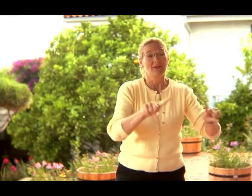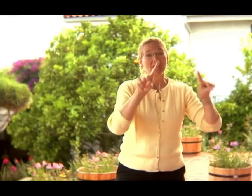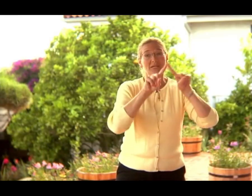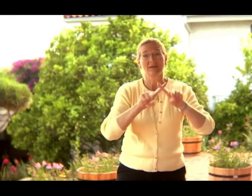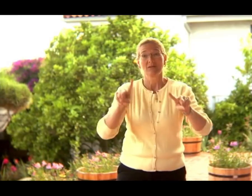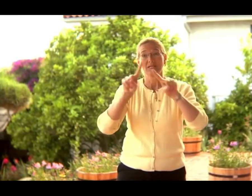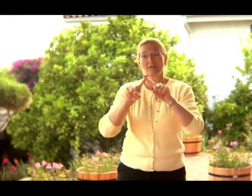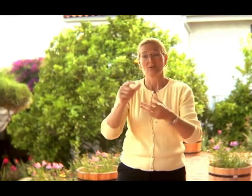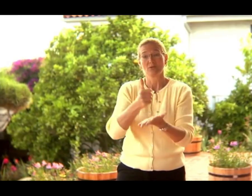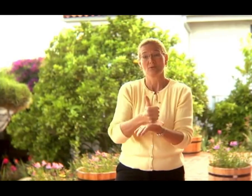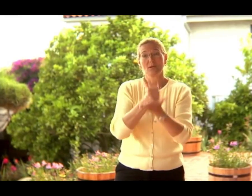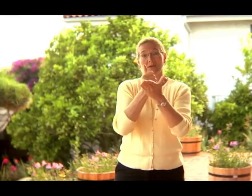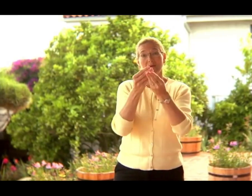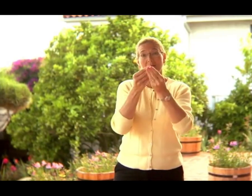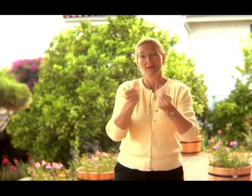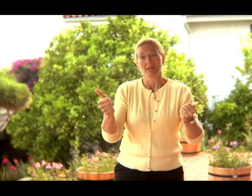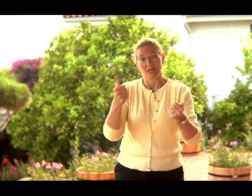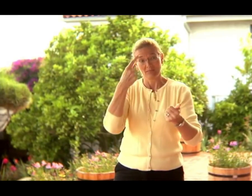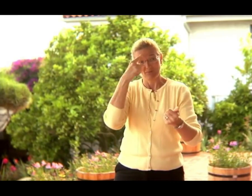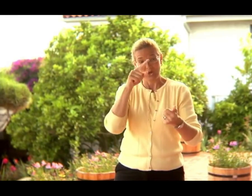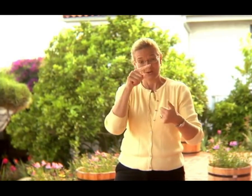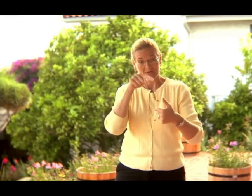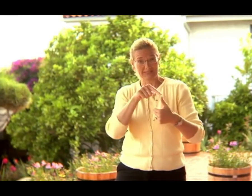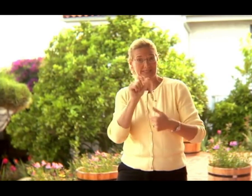There are a few ways to treat skin cancer.